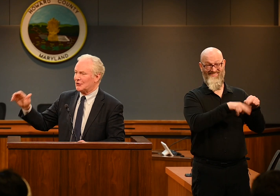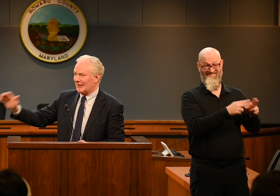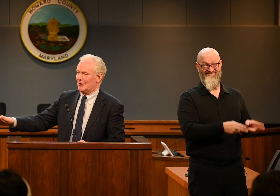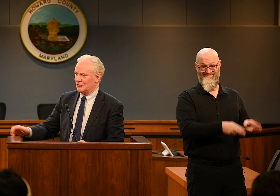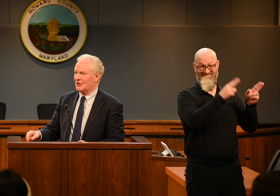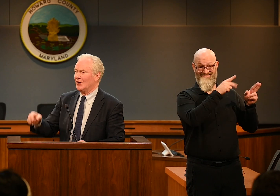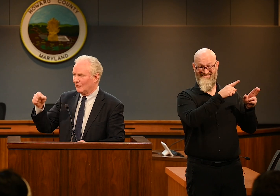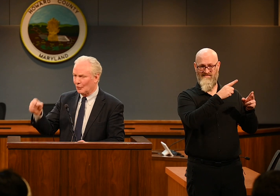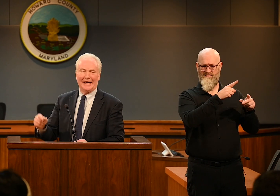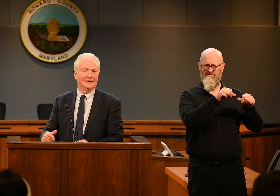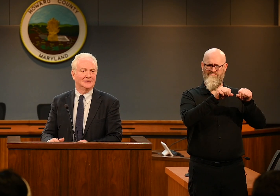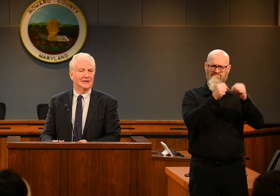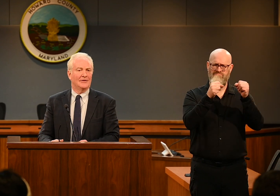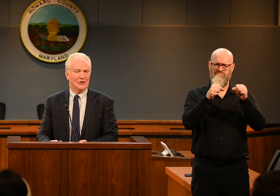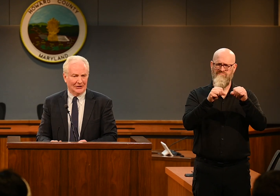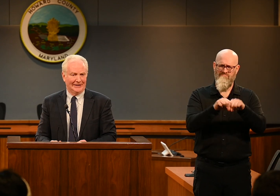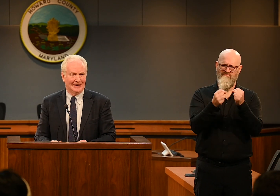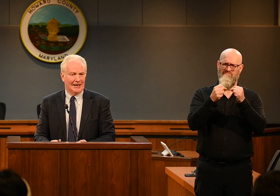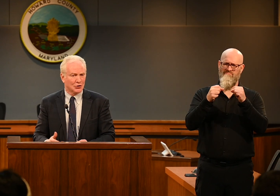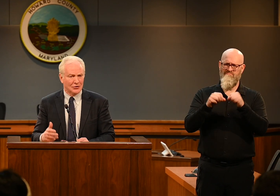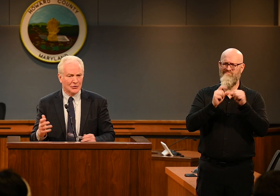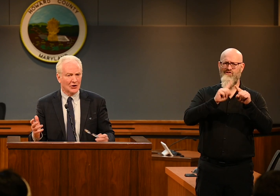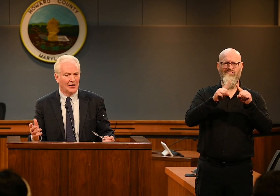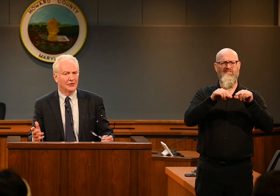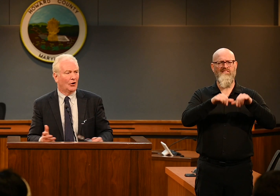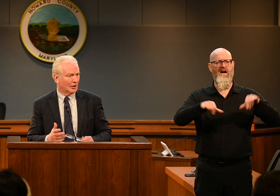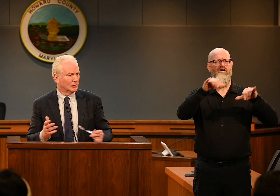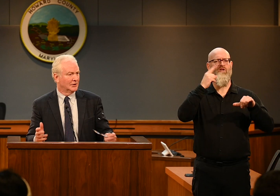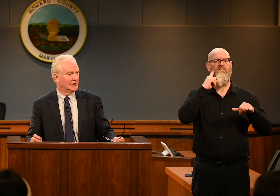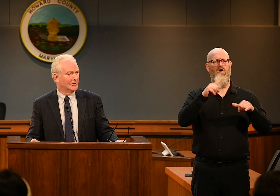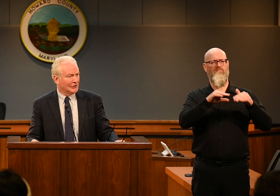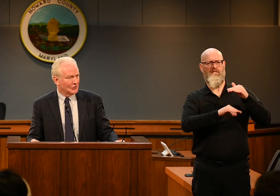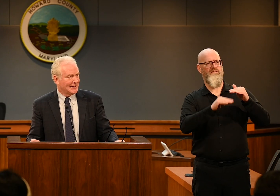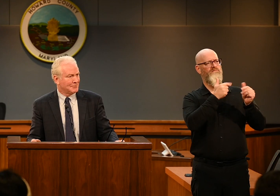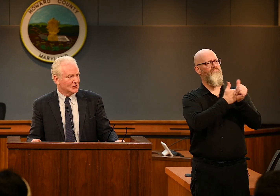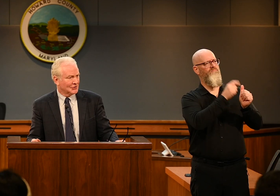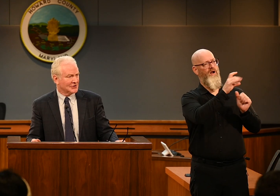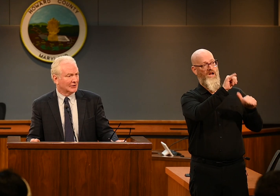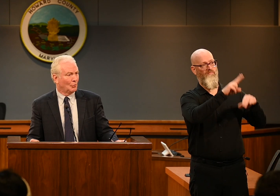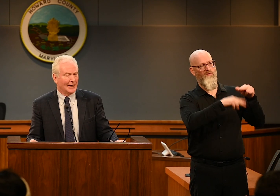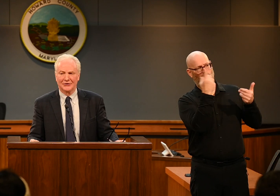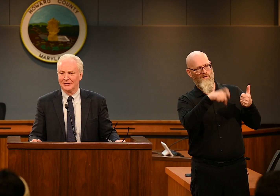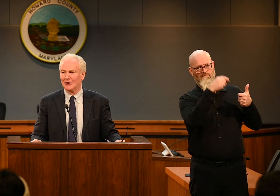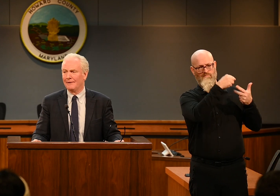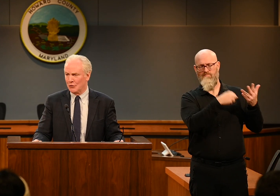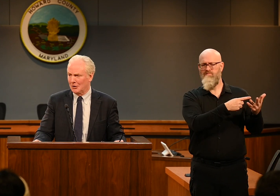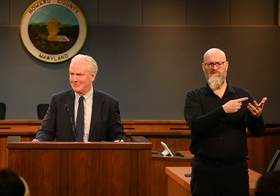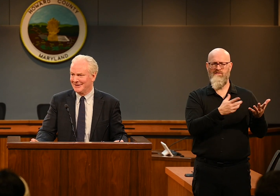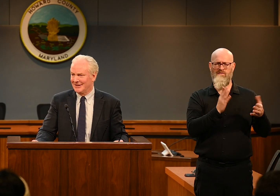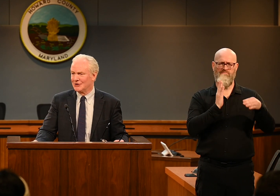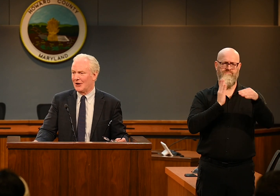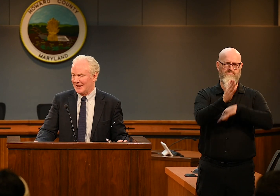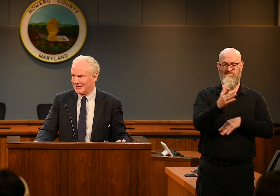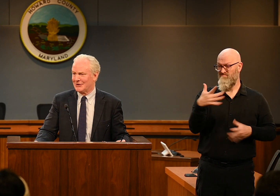the clear standards for that facility. I'm sure you saw the horrible videotapes. It took us a little while to